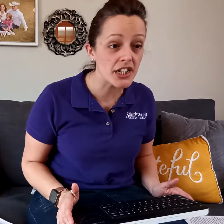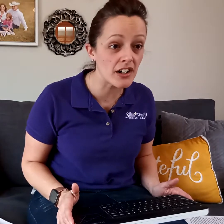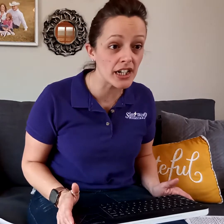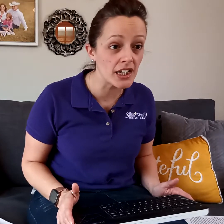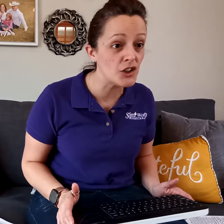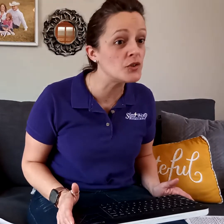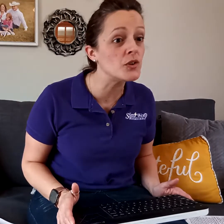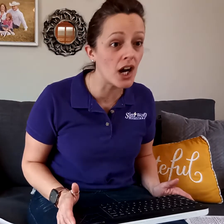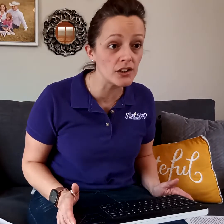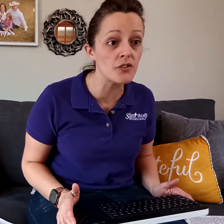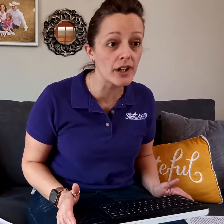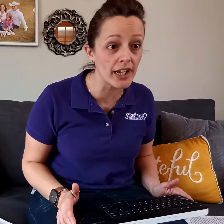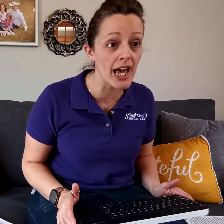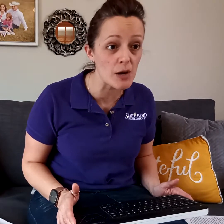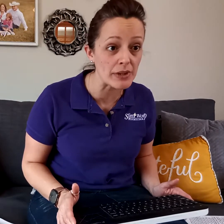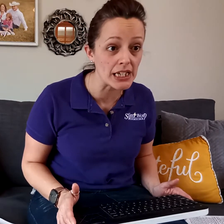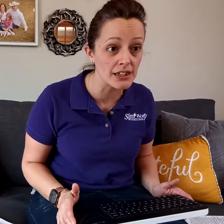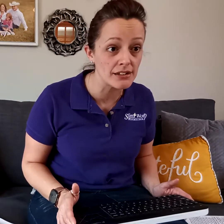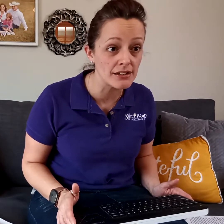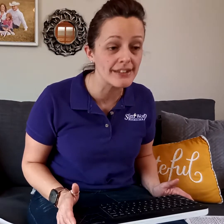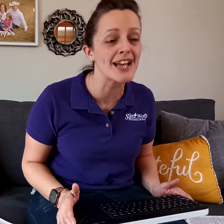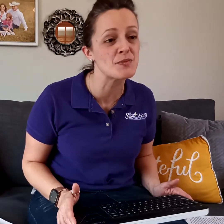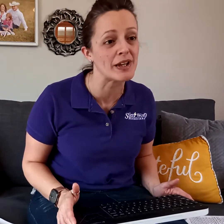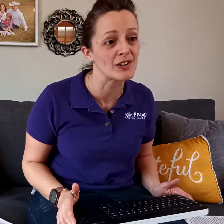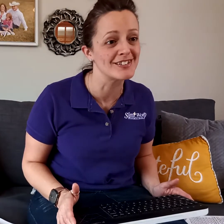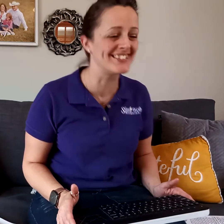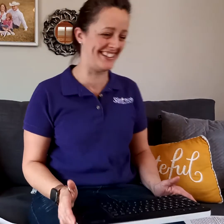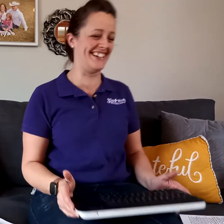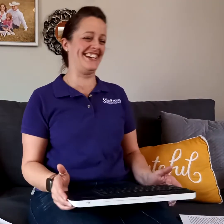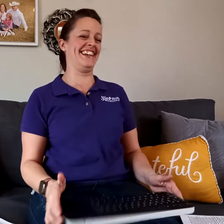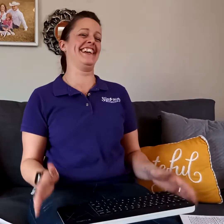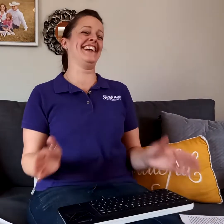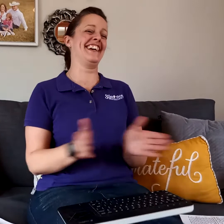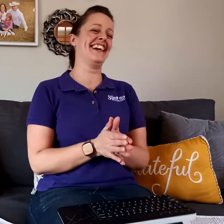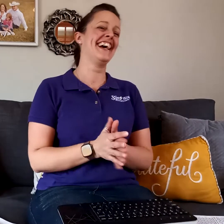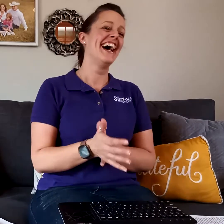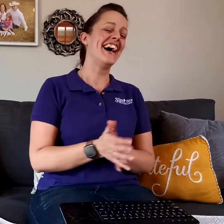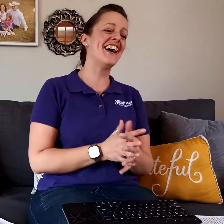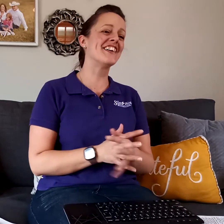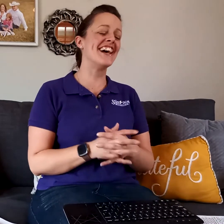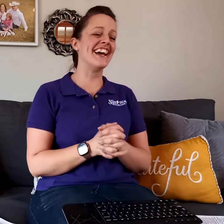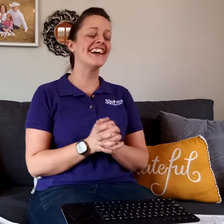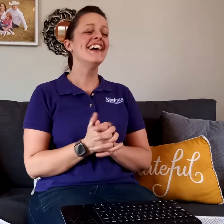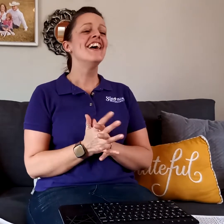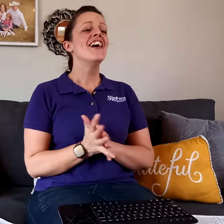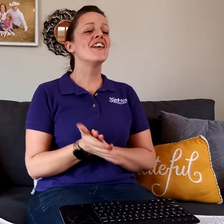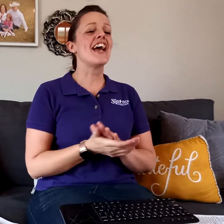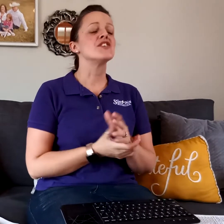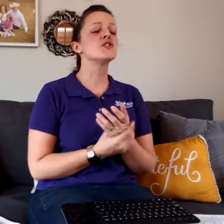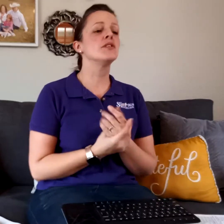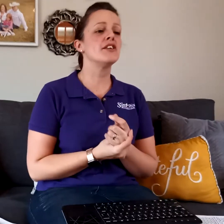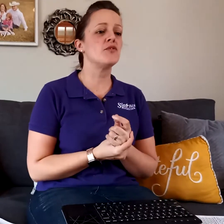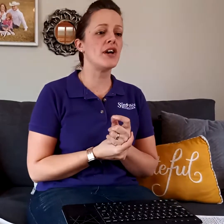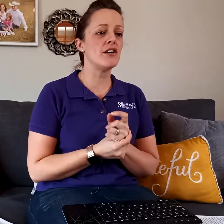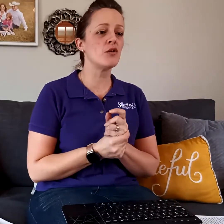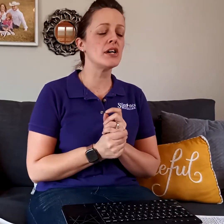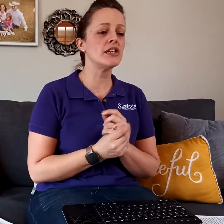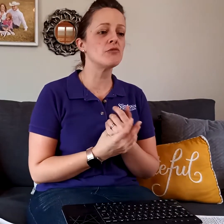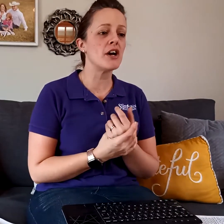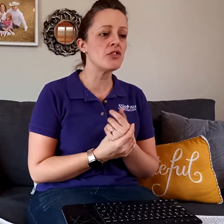Charity, you do not look very happy. That's better. All right. Okay, so let's very quickly run through